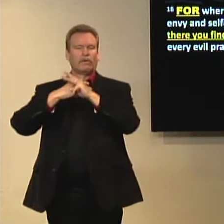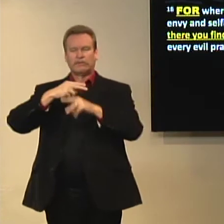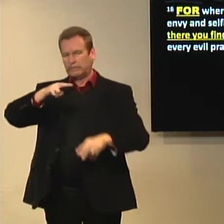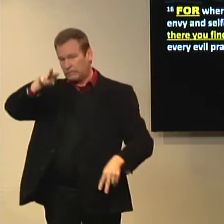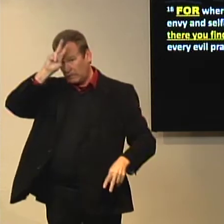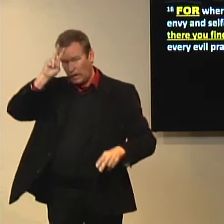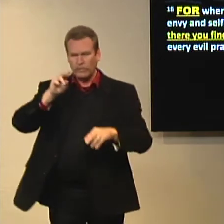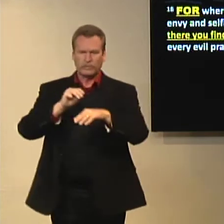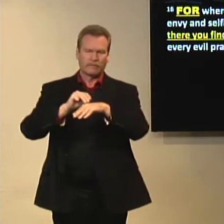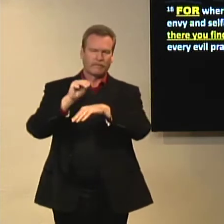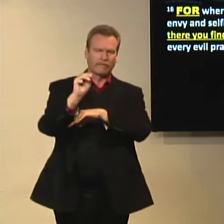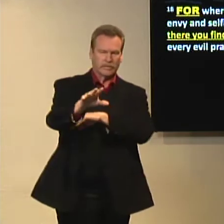First, the world